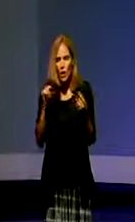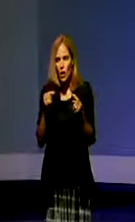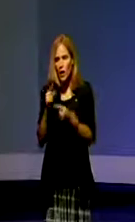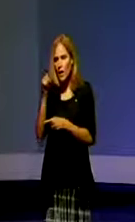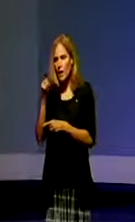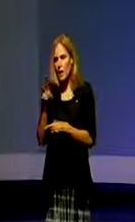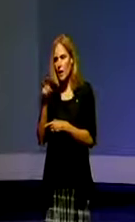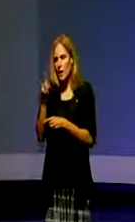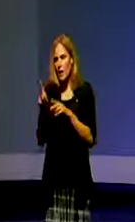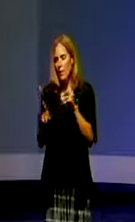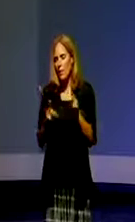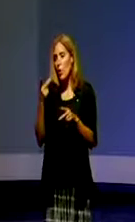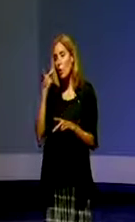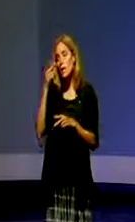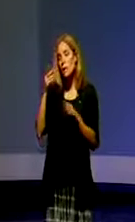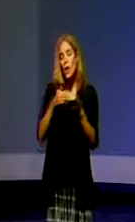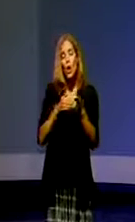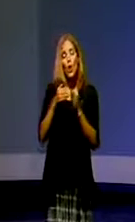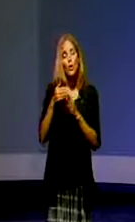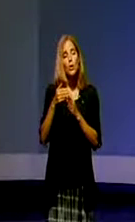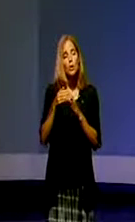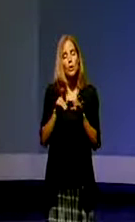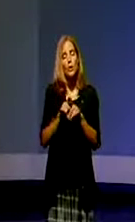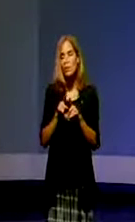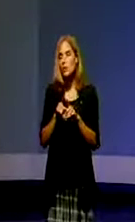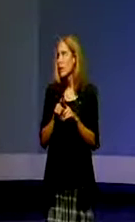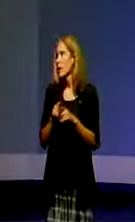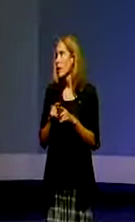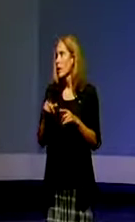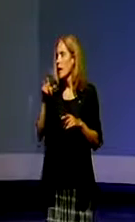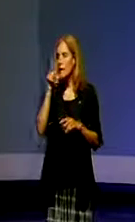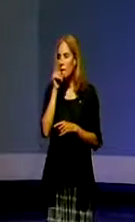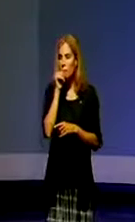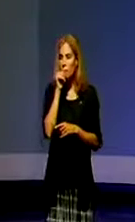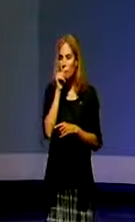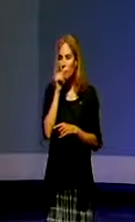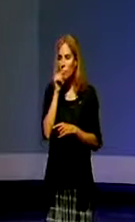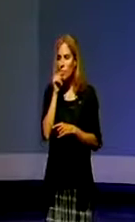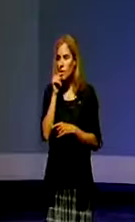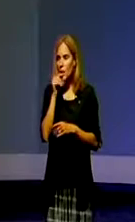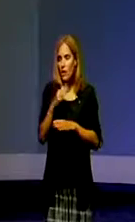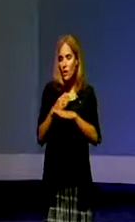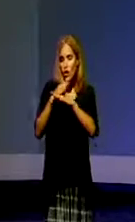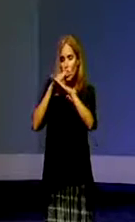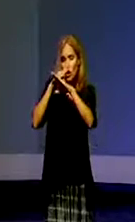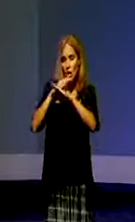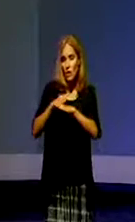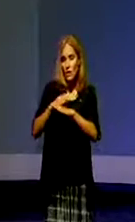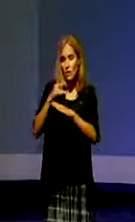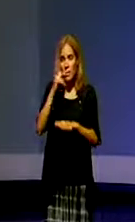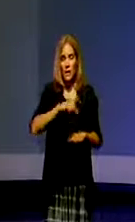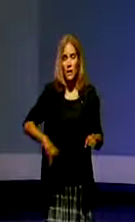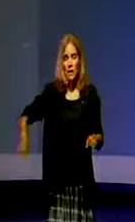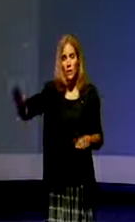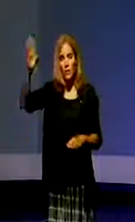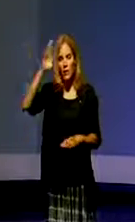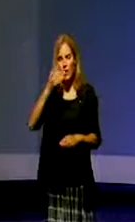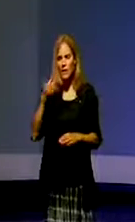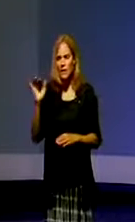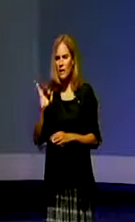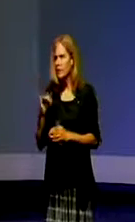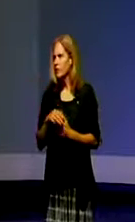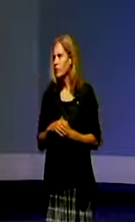needy people. We see also kind of as the birds in the shelter of the kingdom of God, things